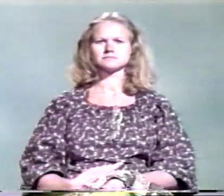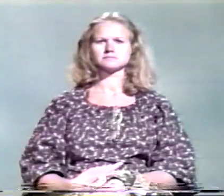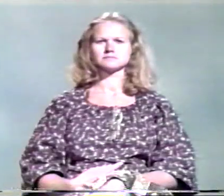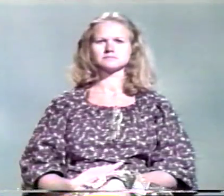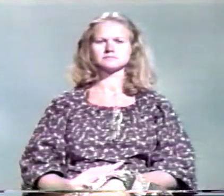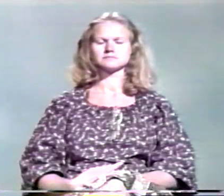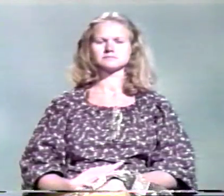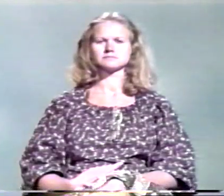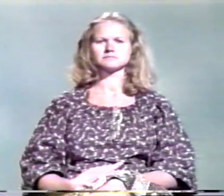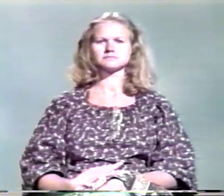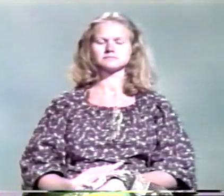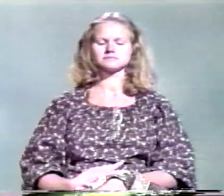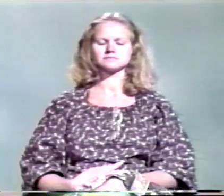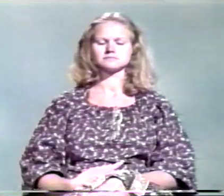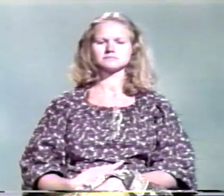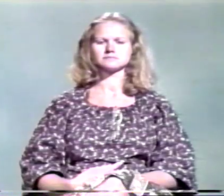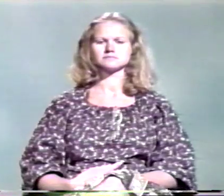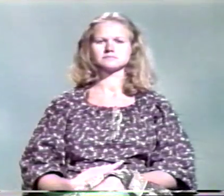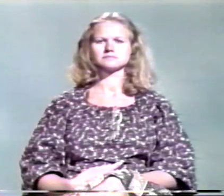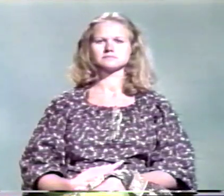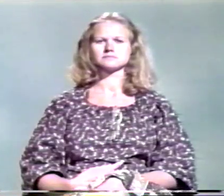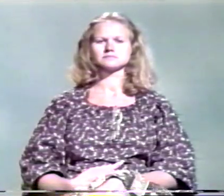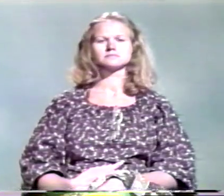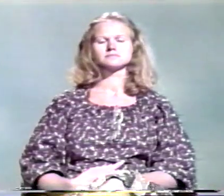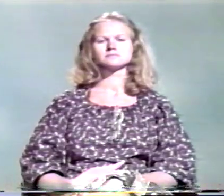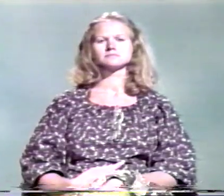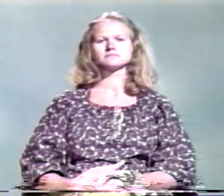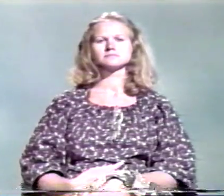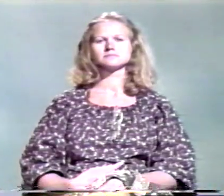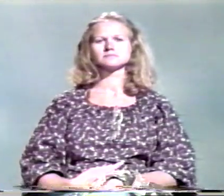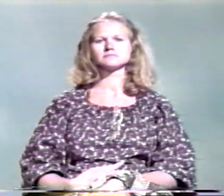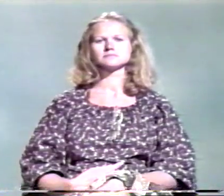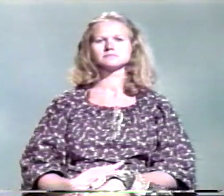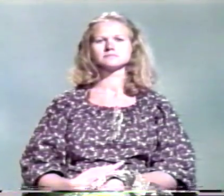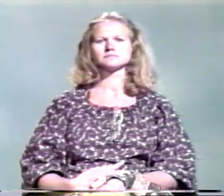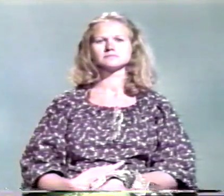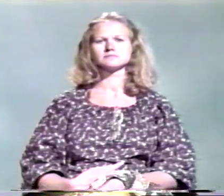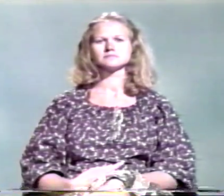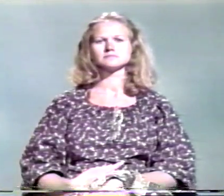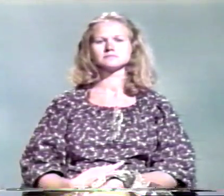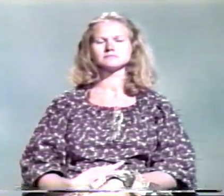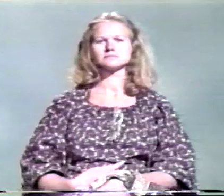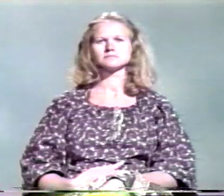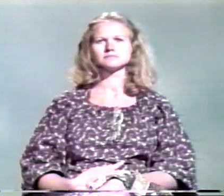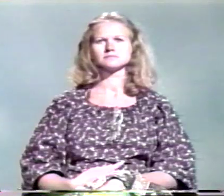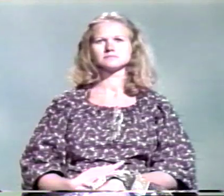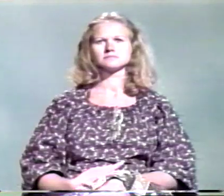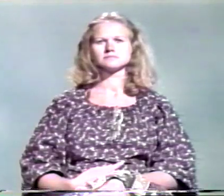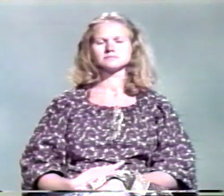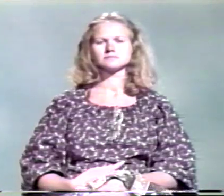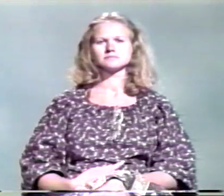The sign to not do something which was expected can be used as a negative, as in, she didn't throw it.